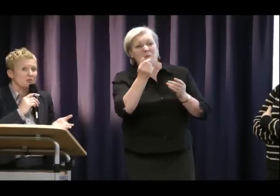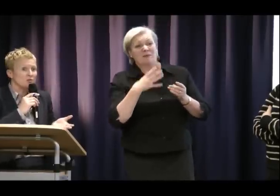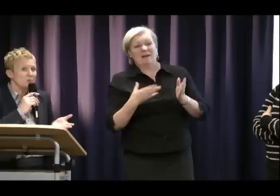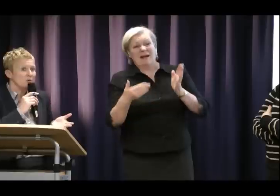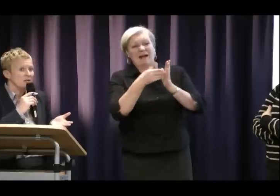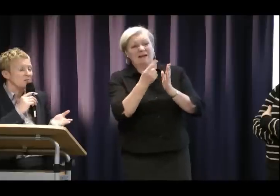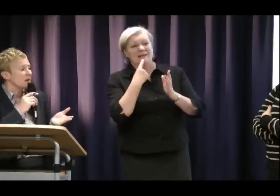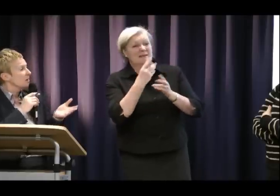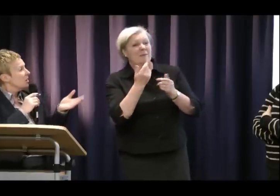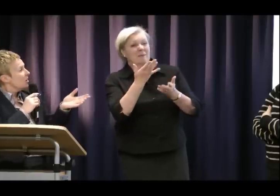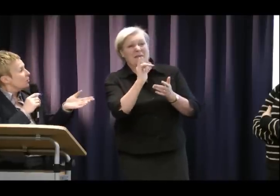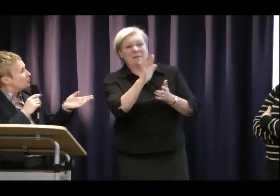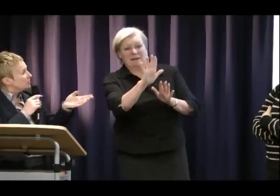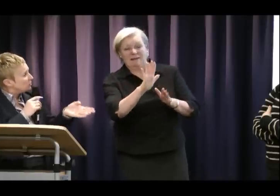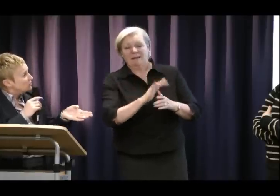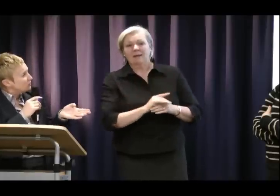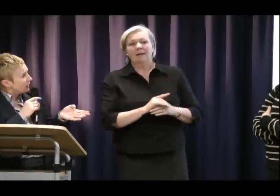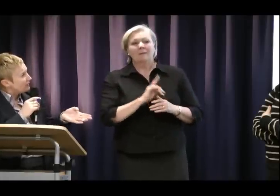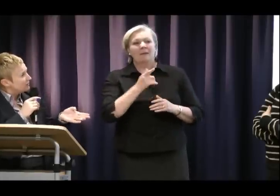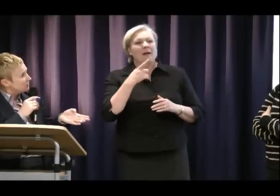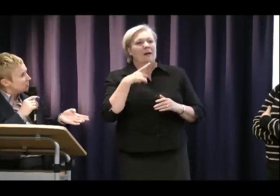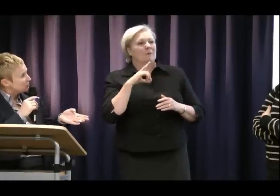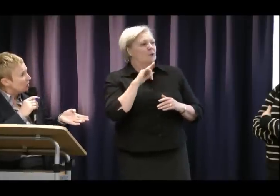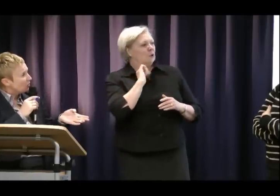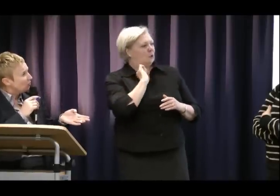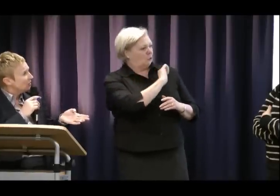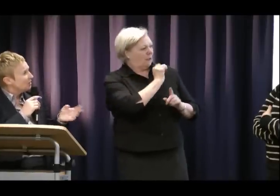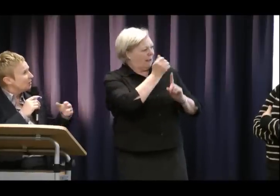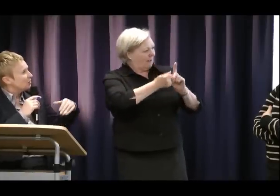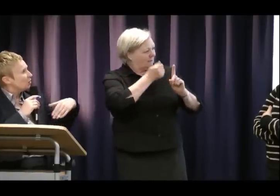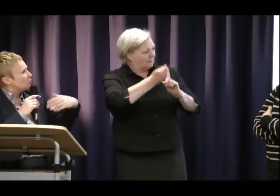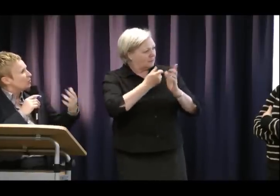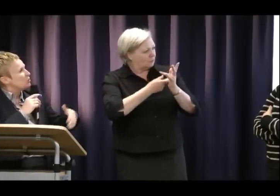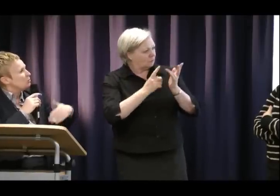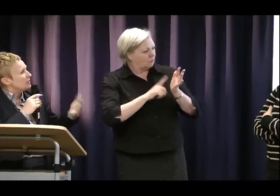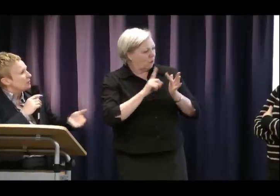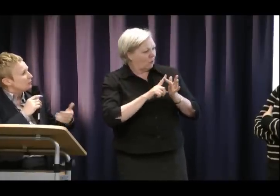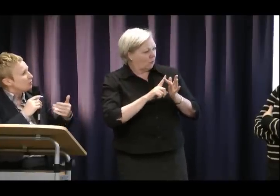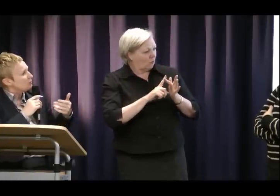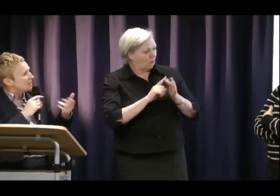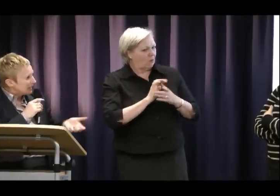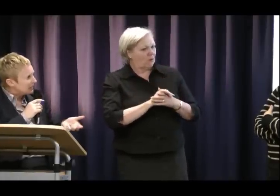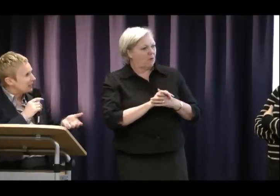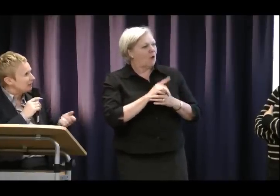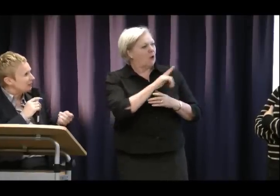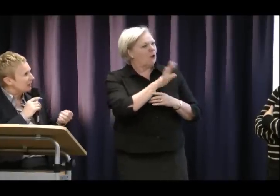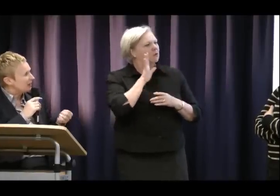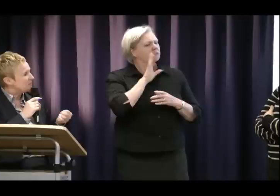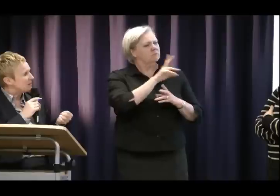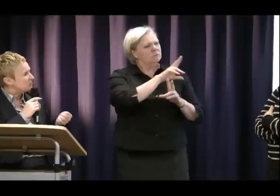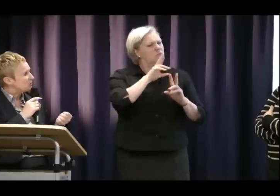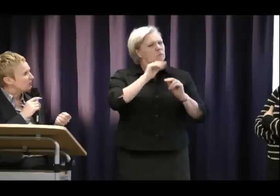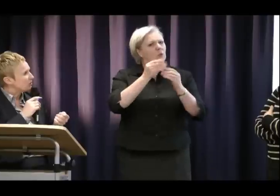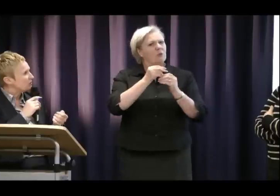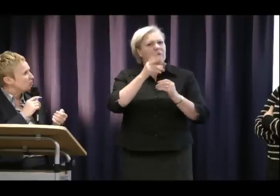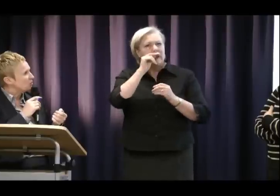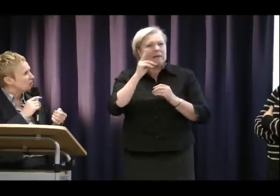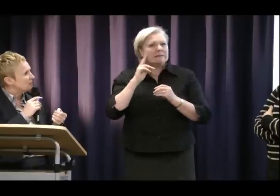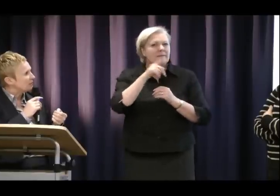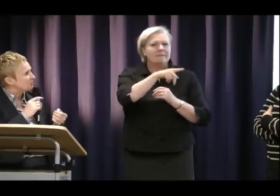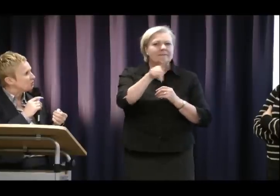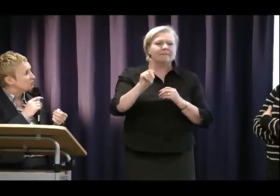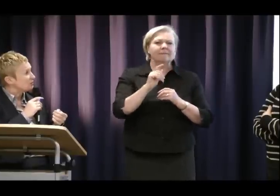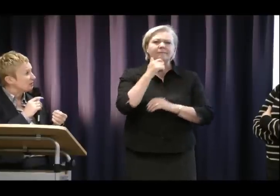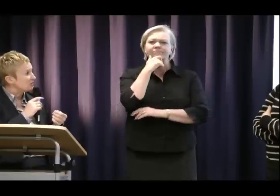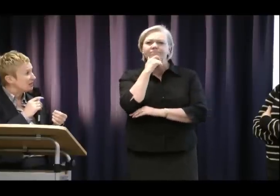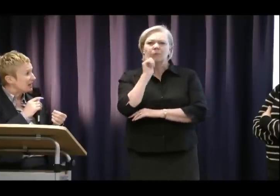something to contribute here, but because of your advocacy role, what are you hearing from younger members of the community